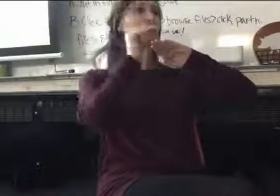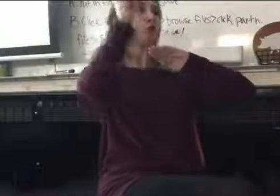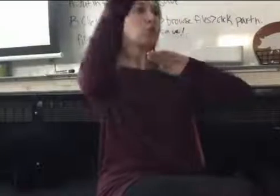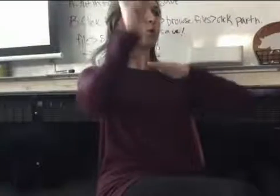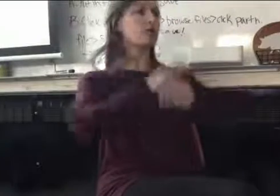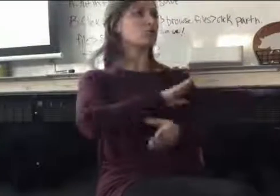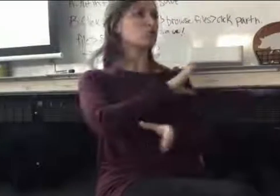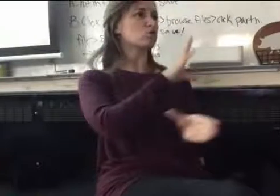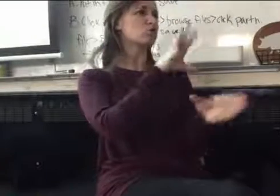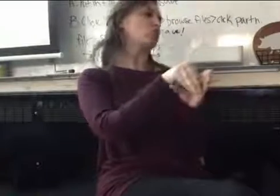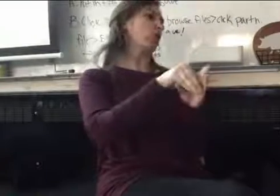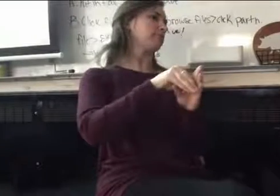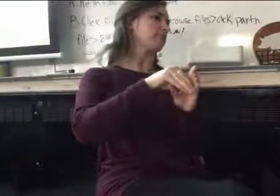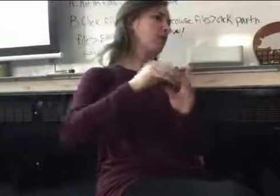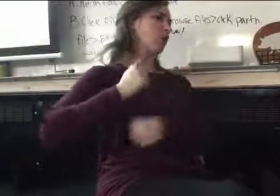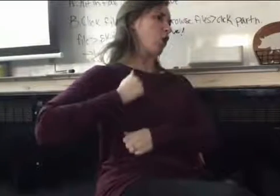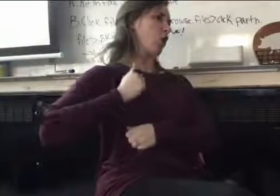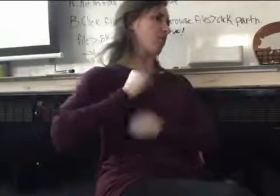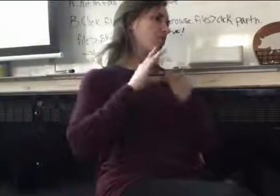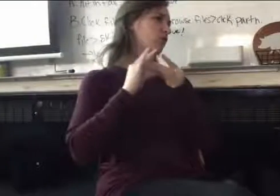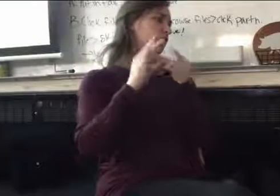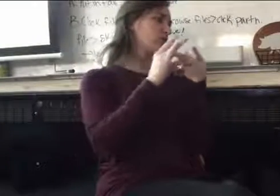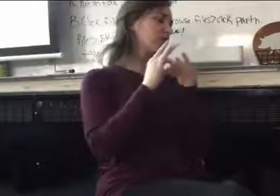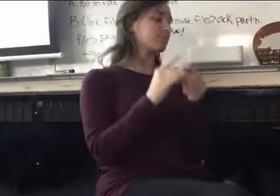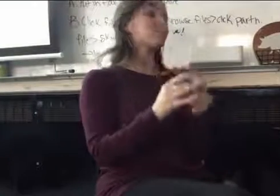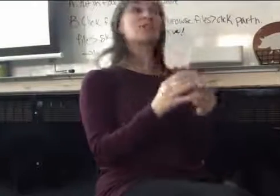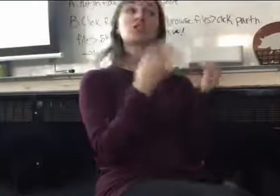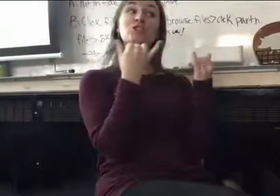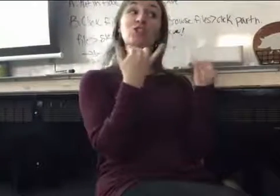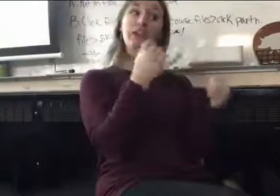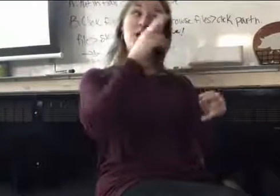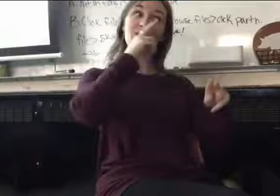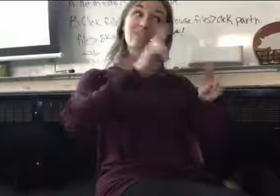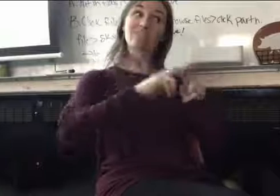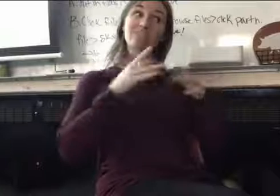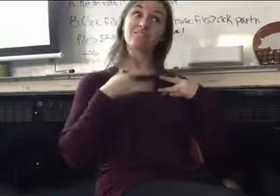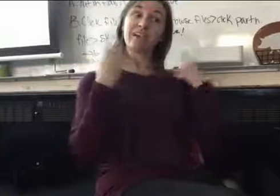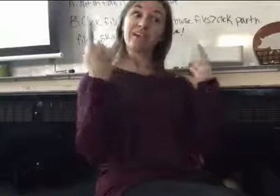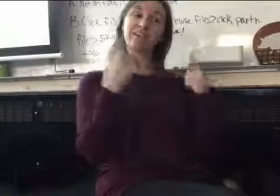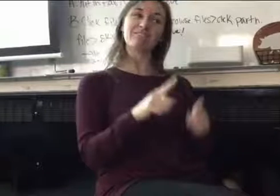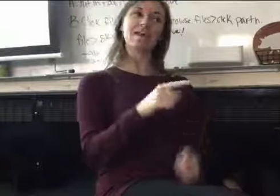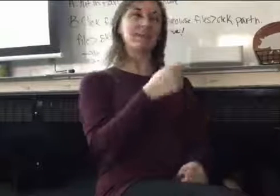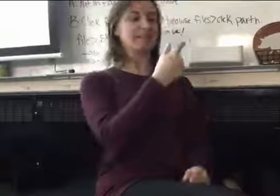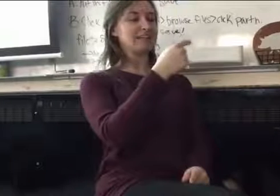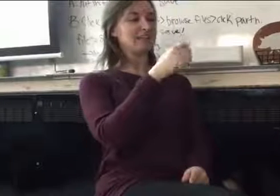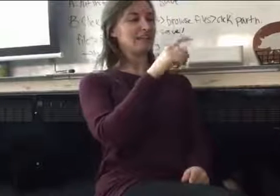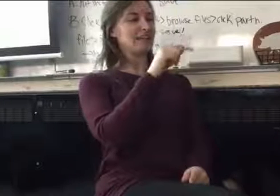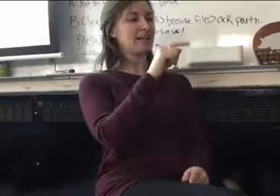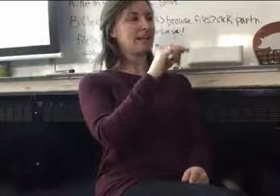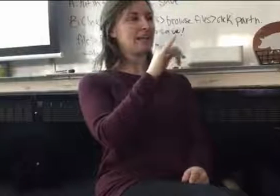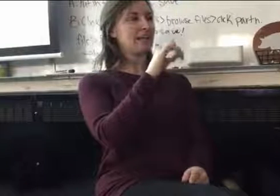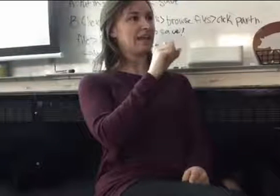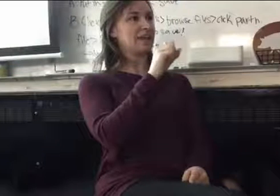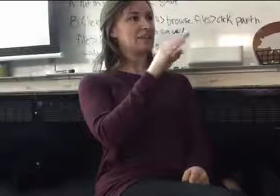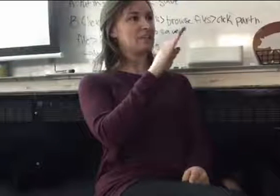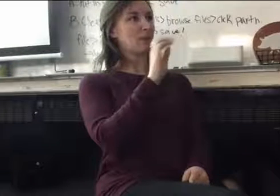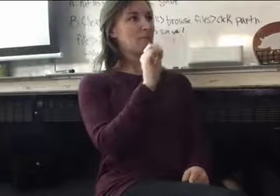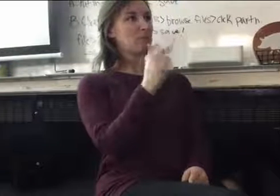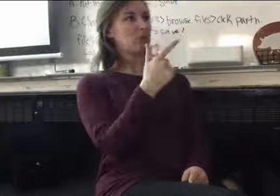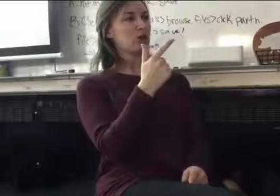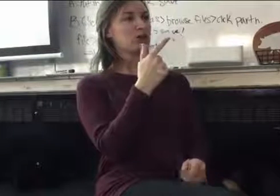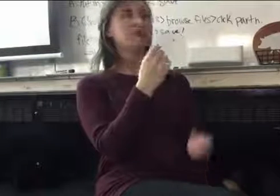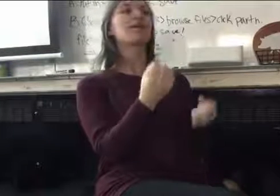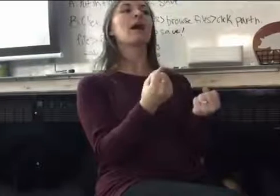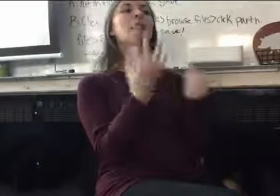successful. So now let's get to a really fun event, which everybody loves, which is Gettysburg, which most people put as the second